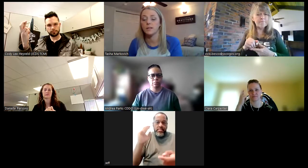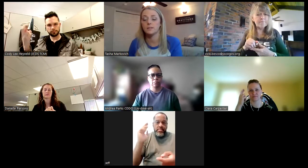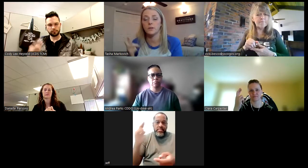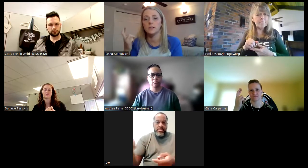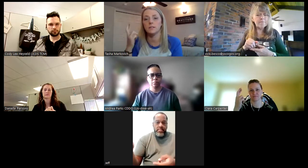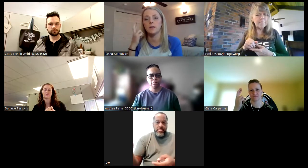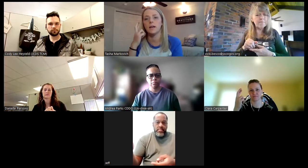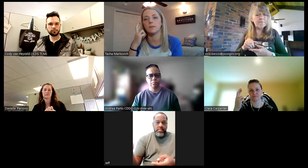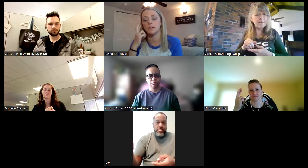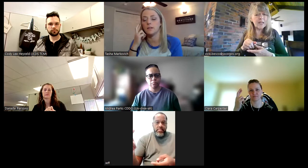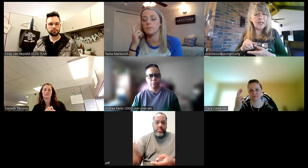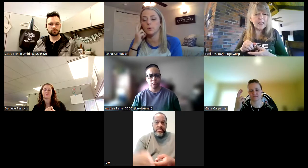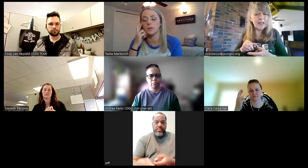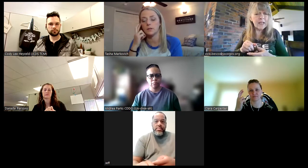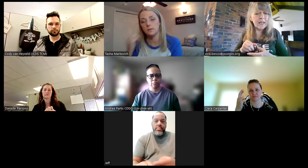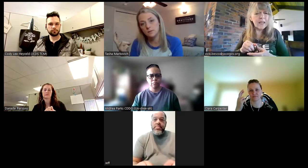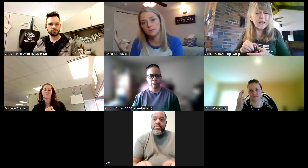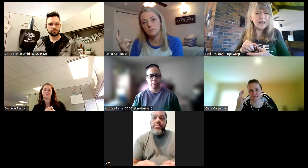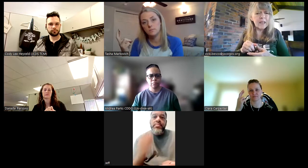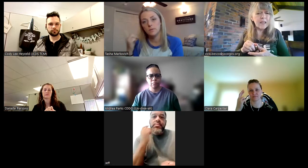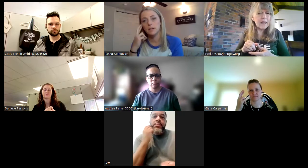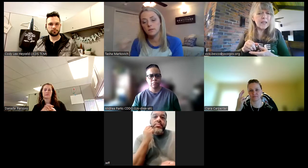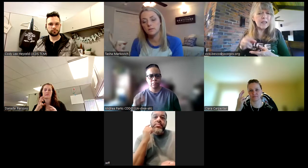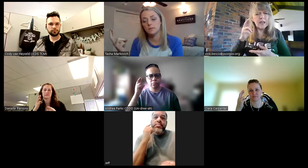Best friend, they have it in the book as like,